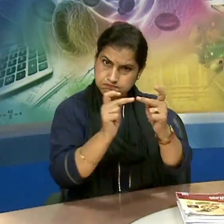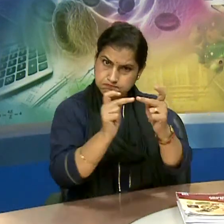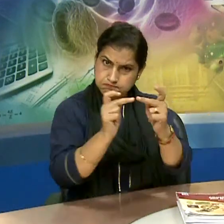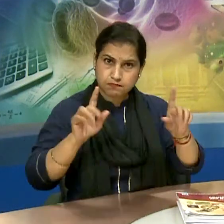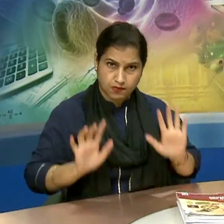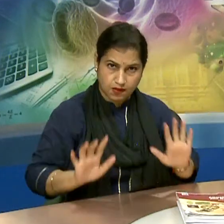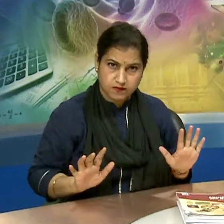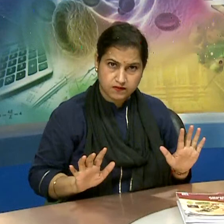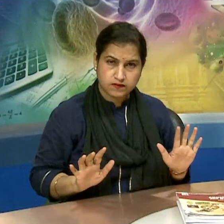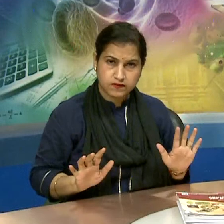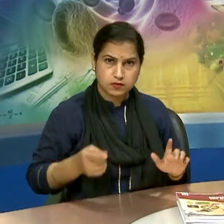Do we get